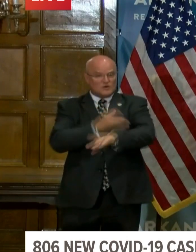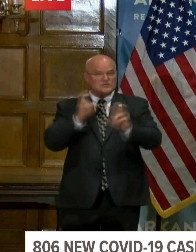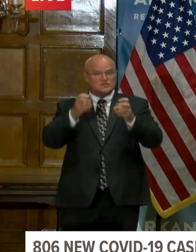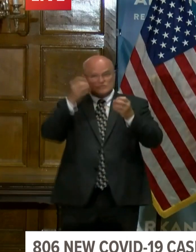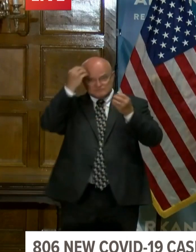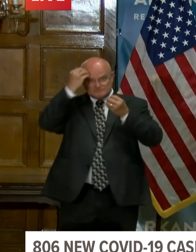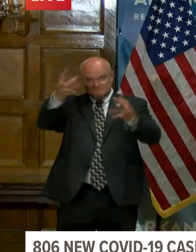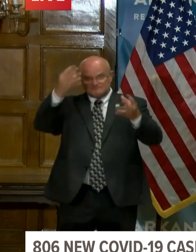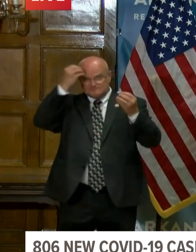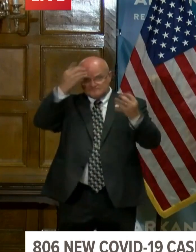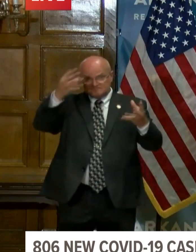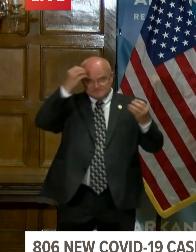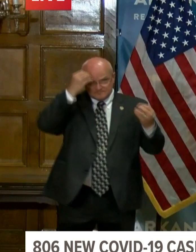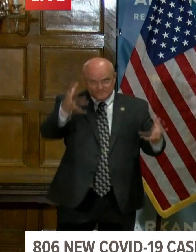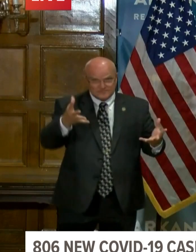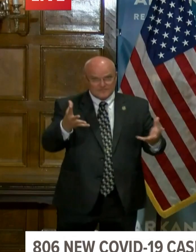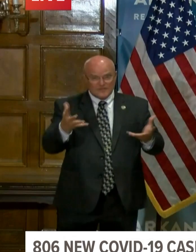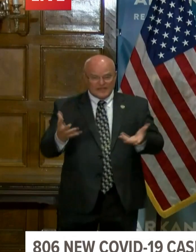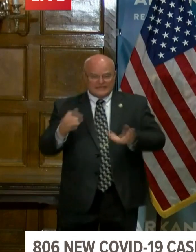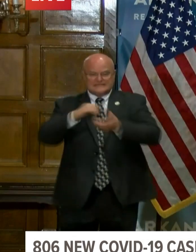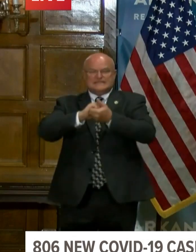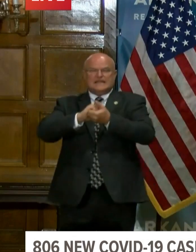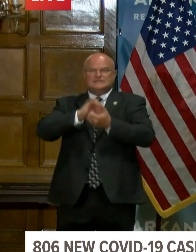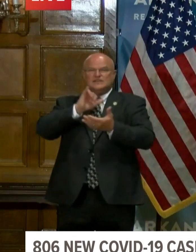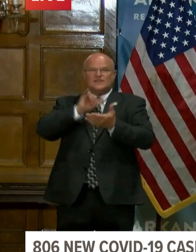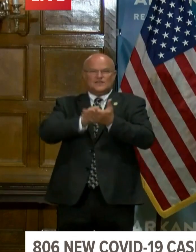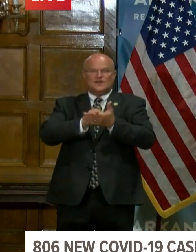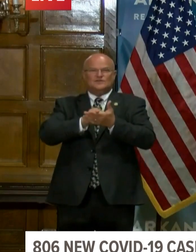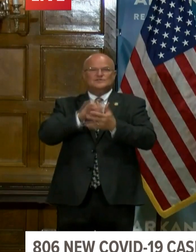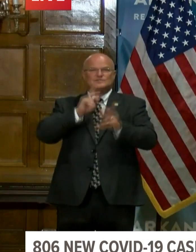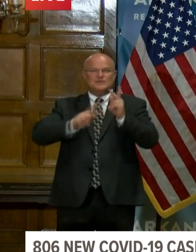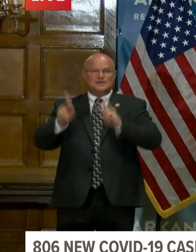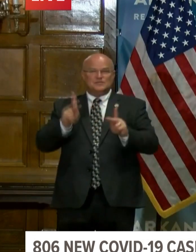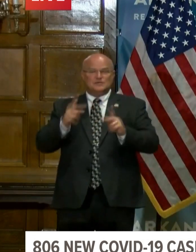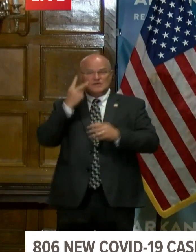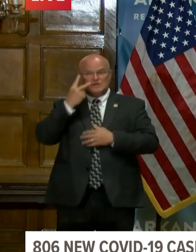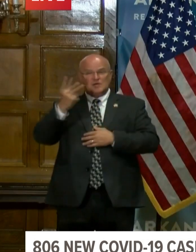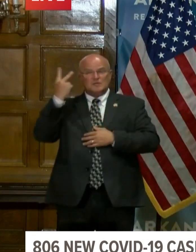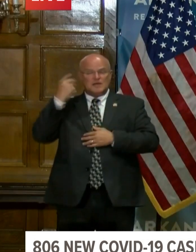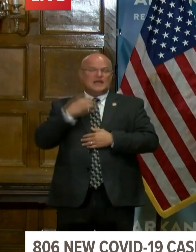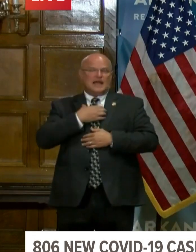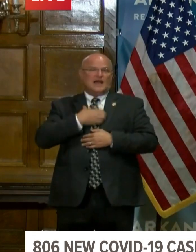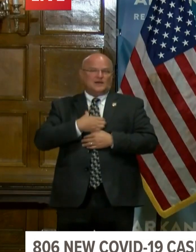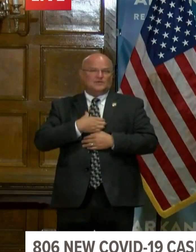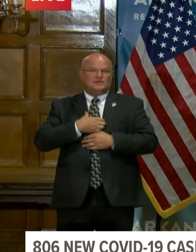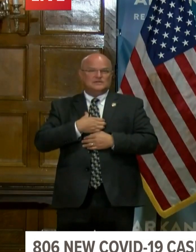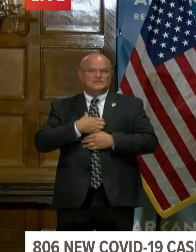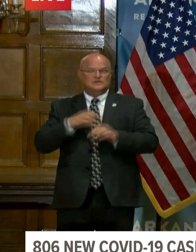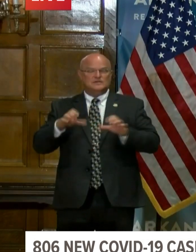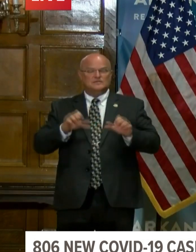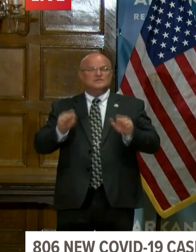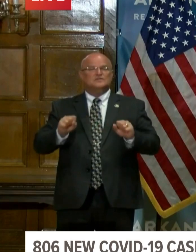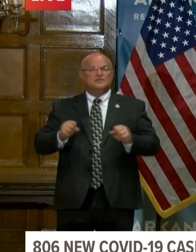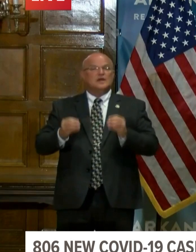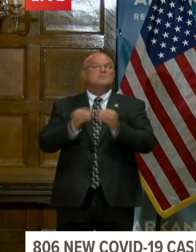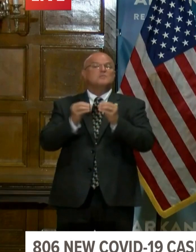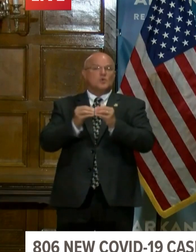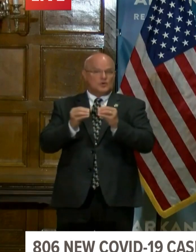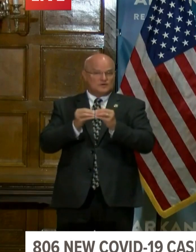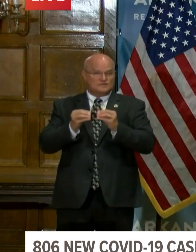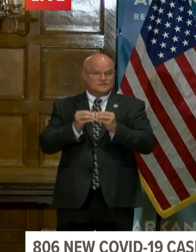of getting the word out and engaging those populations, in retrospect, I wish we would have been able to do